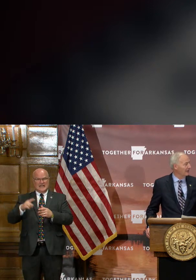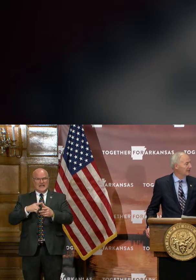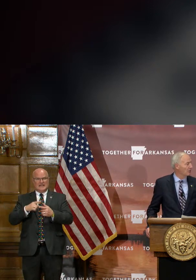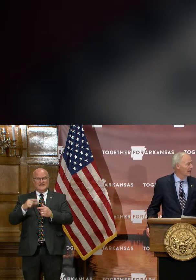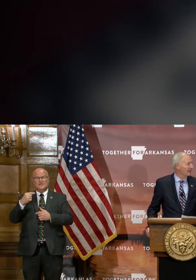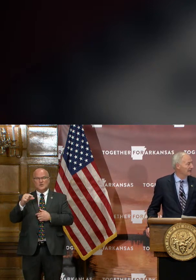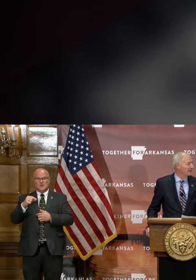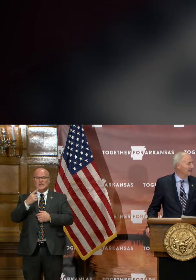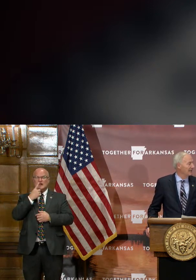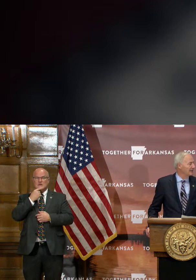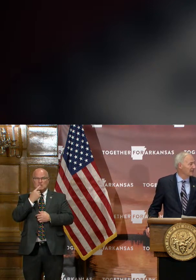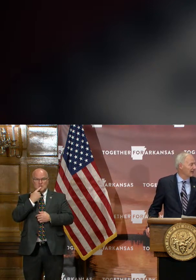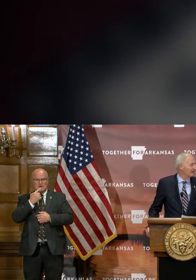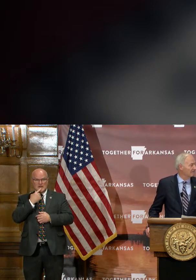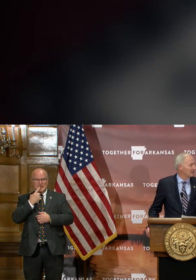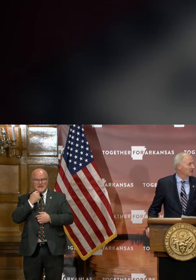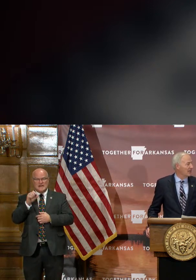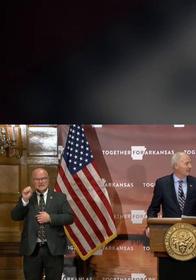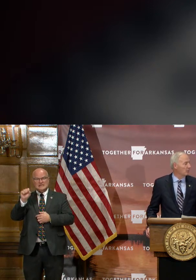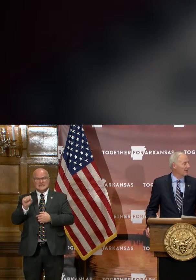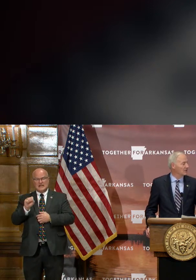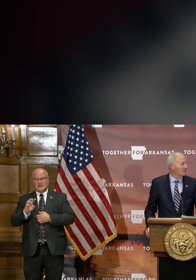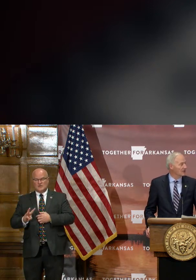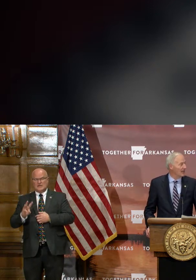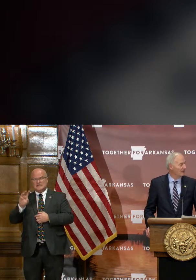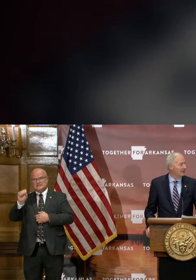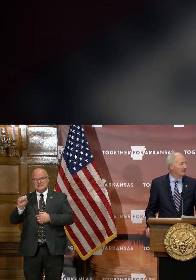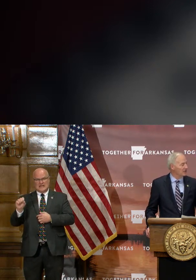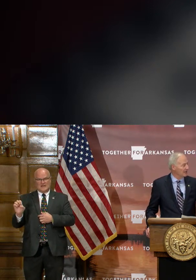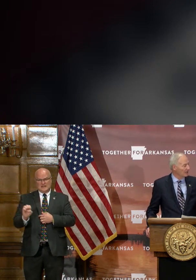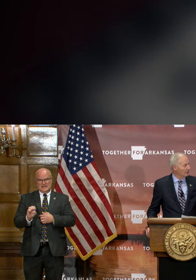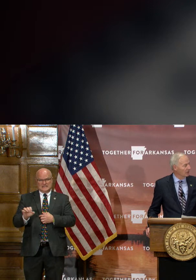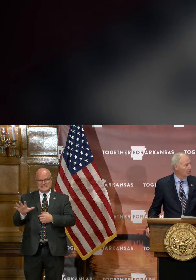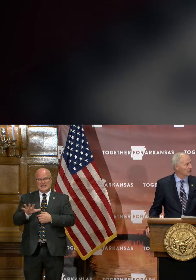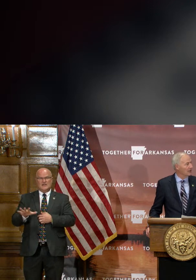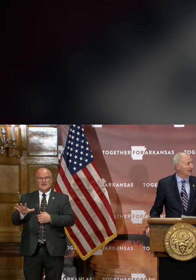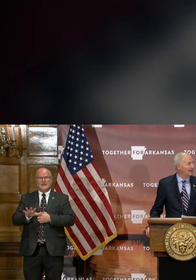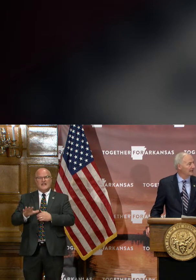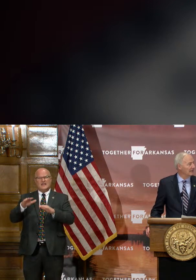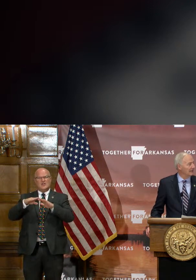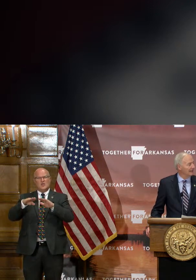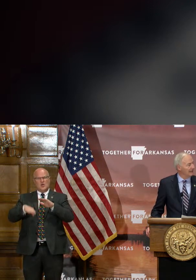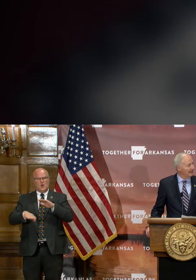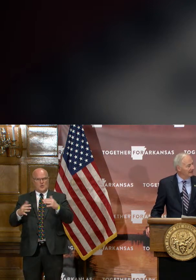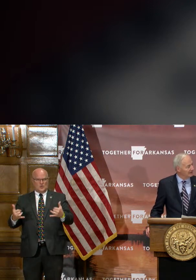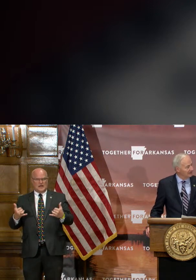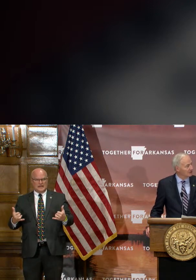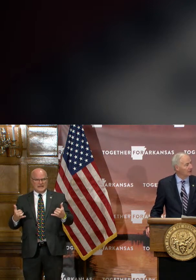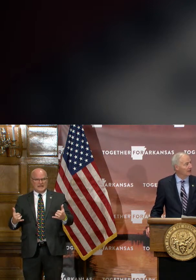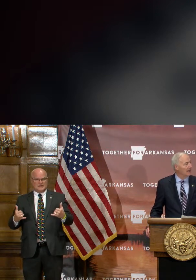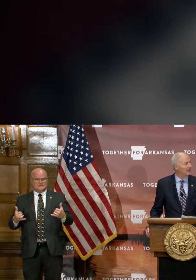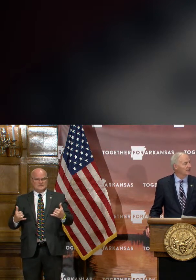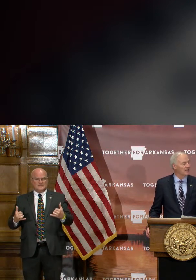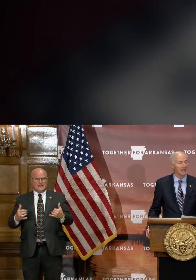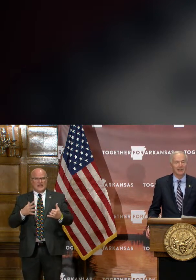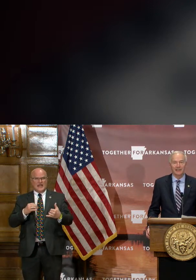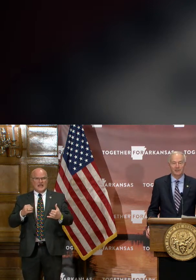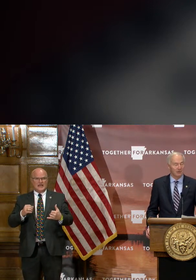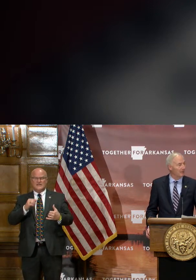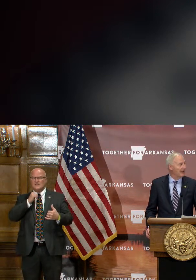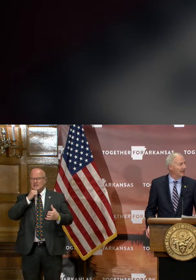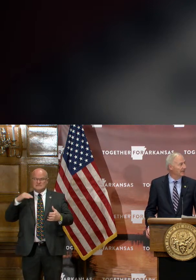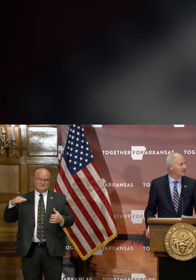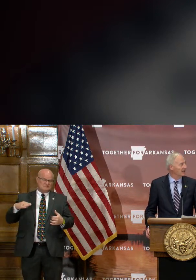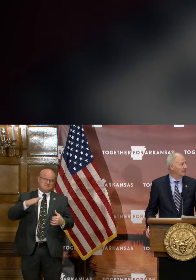the green and red is our southwest and southeast that are on the lower side, and their trend line is not